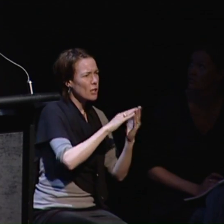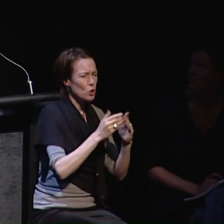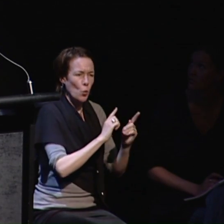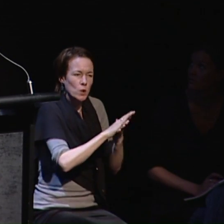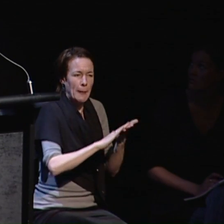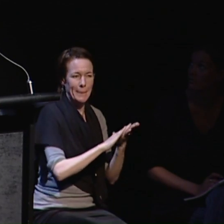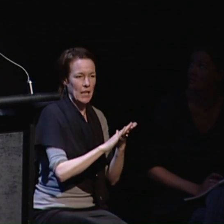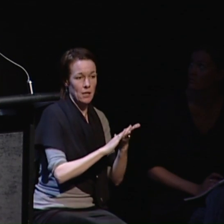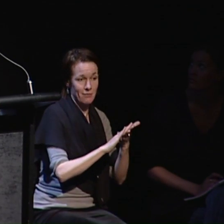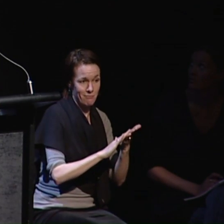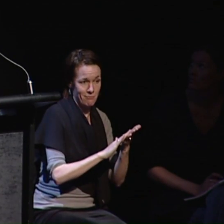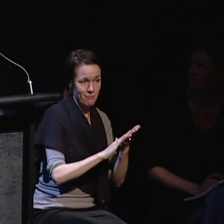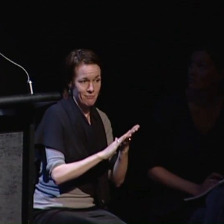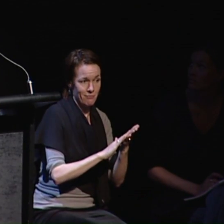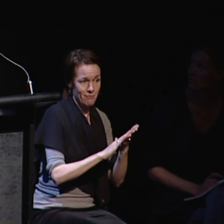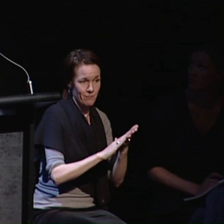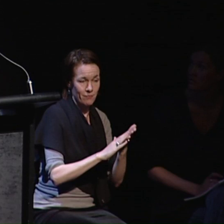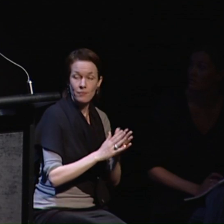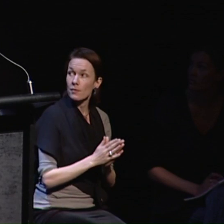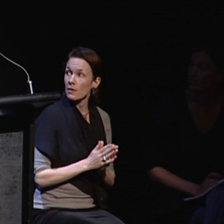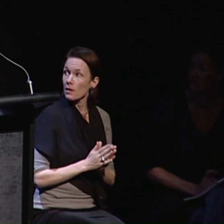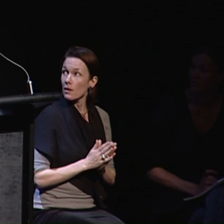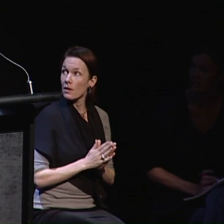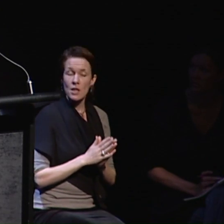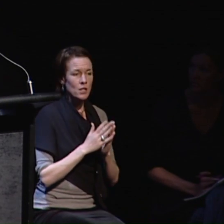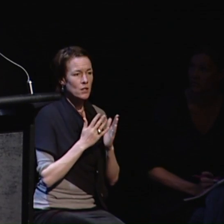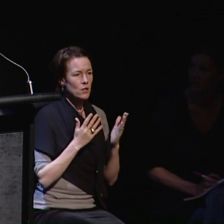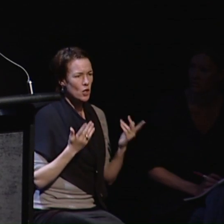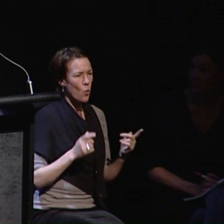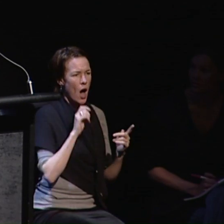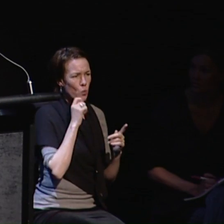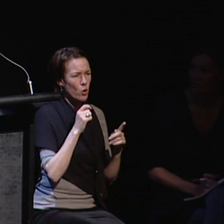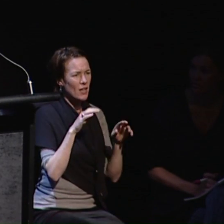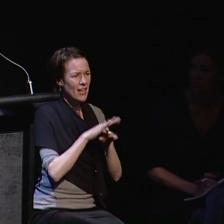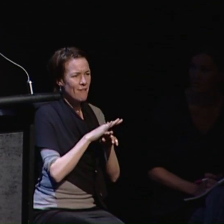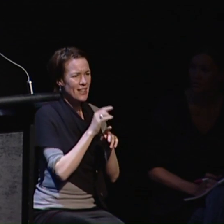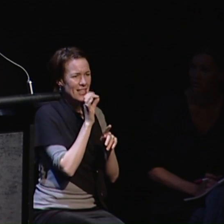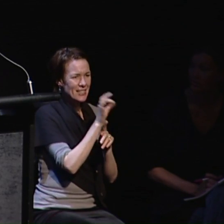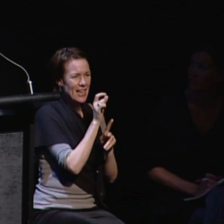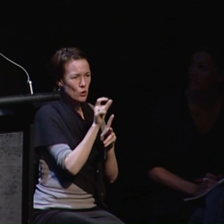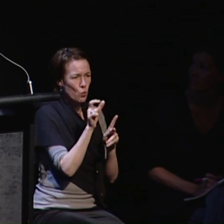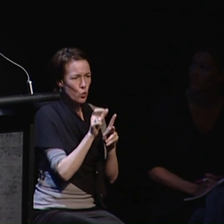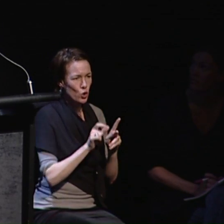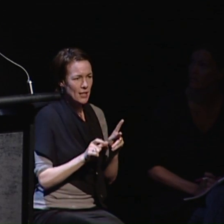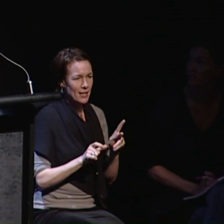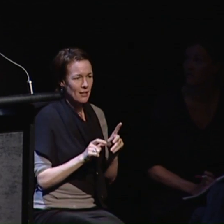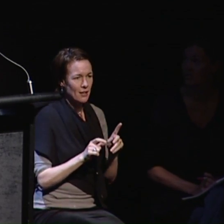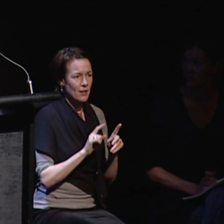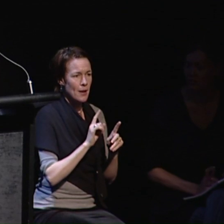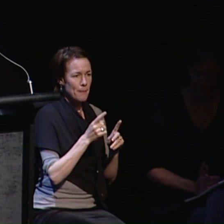right. And I'll go through not the exact wording of the article, but the three elements that are in the